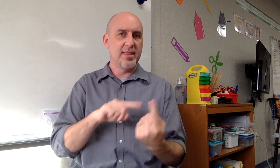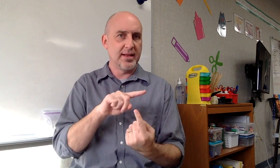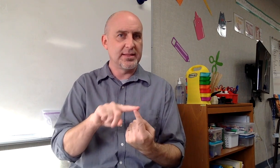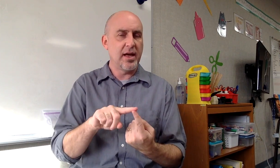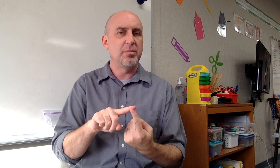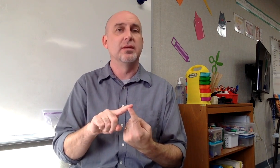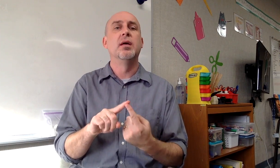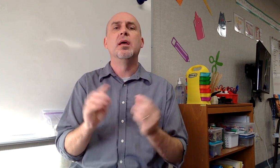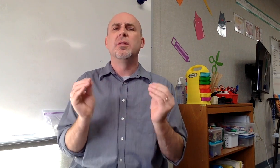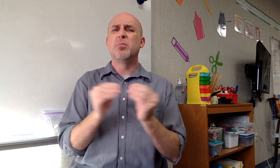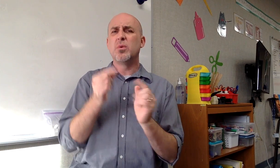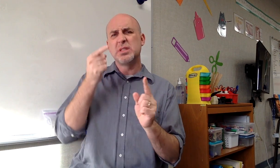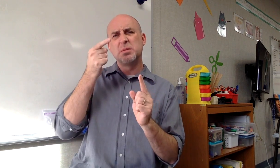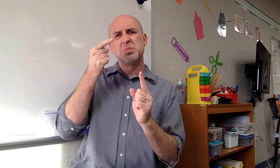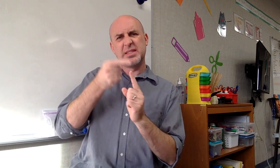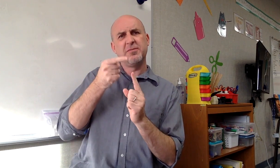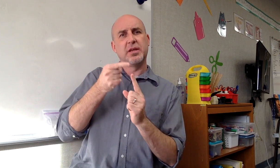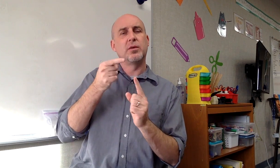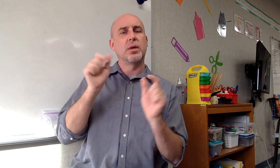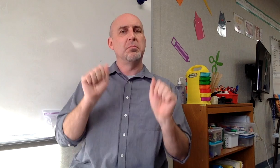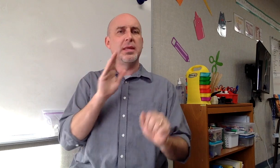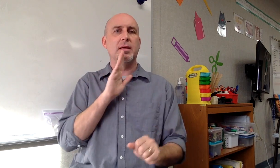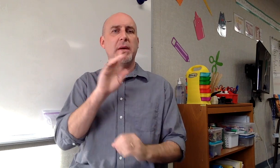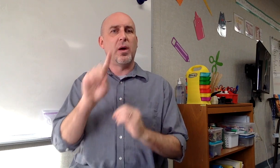things happen, the more specific you can be about,